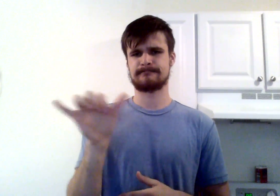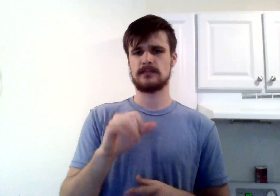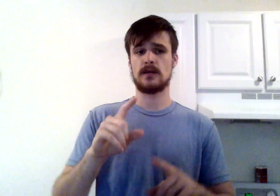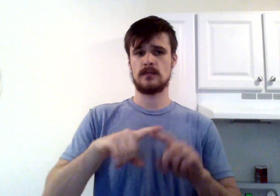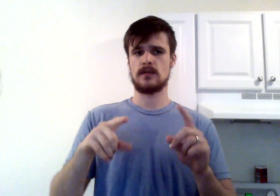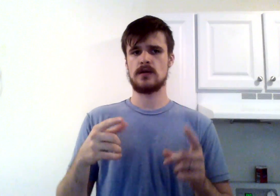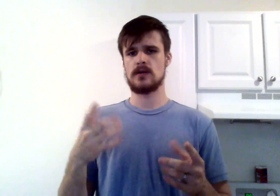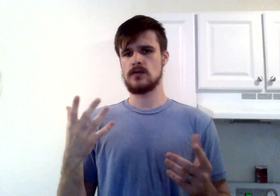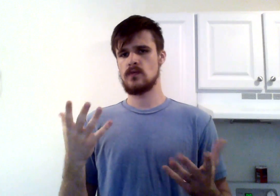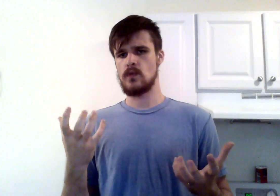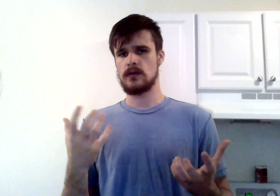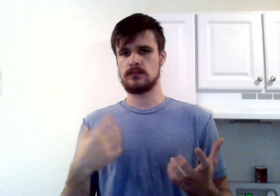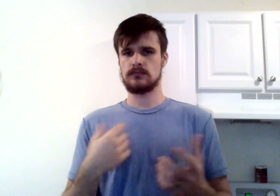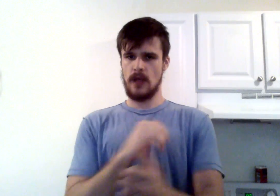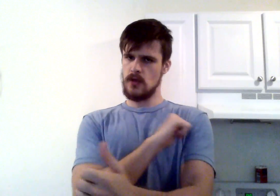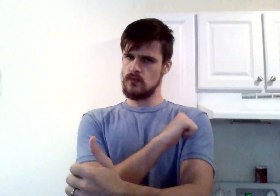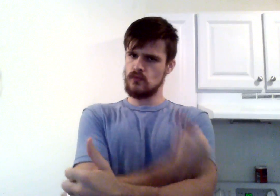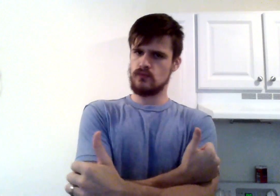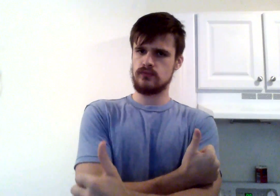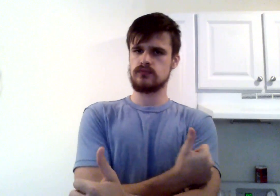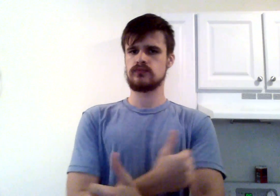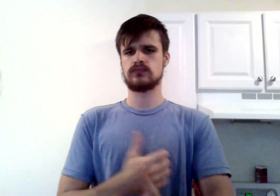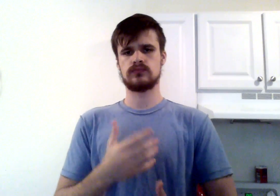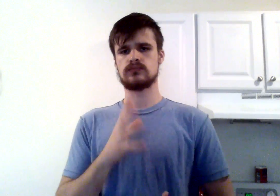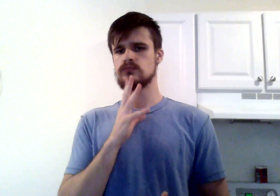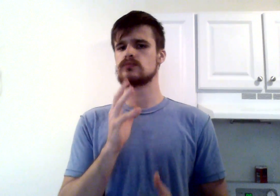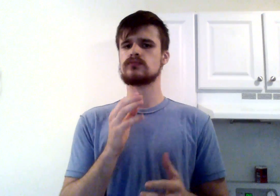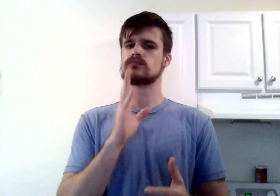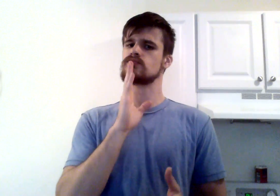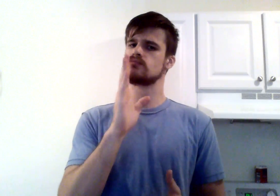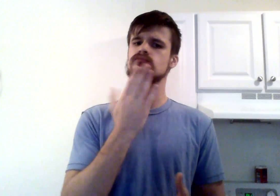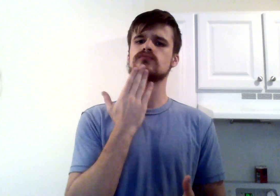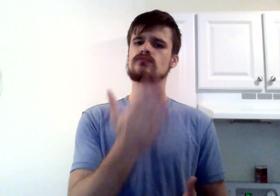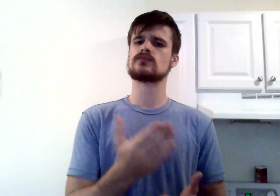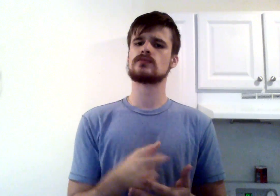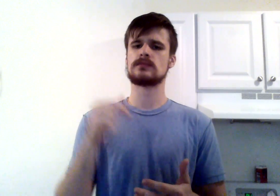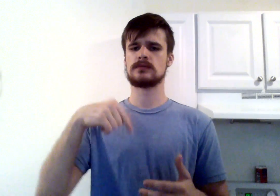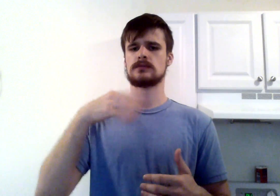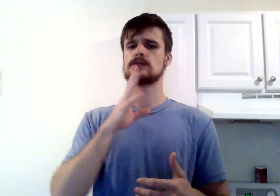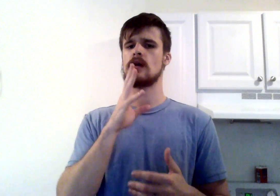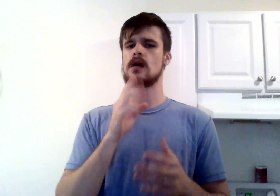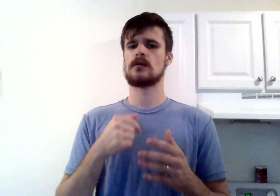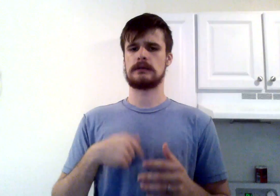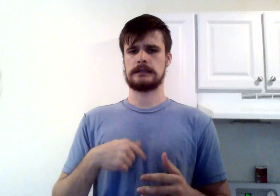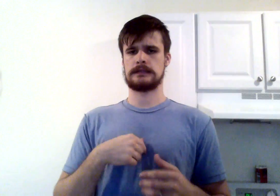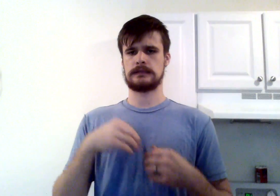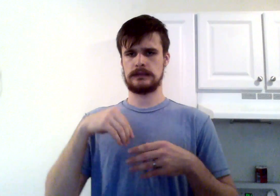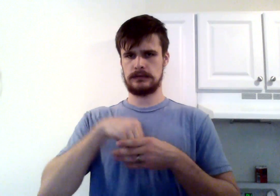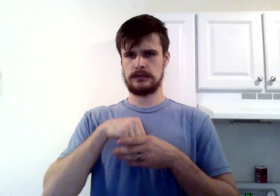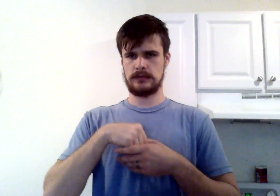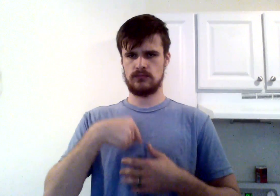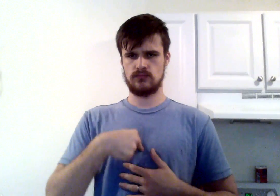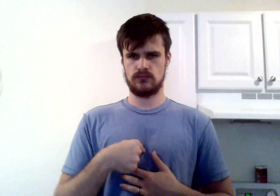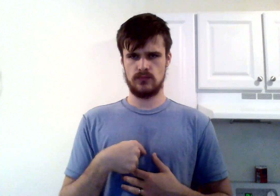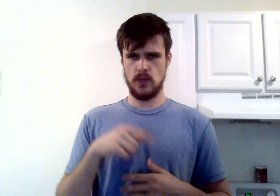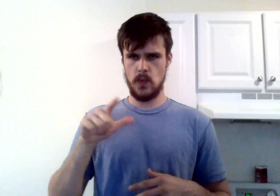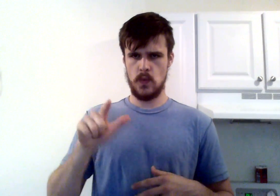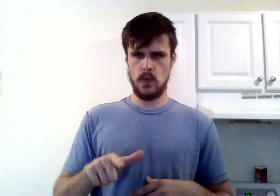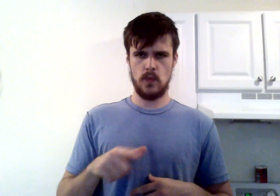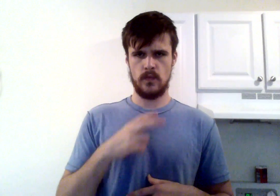weight, you need to go down here to the chest. You hear the difference? We vote for politicians with lower voices. It's